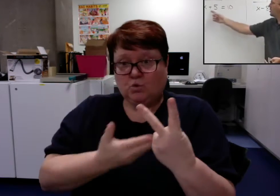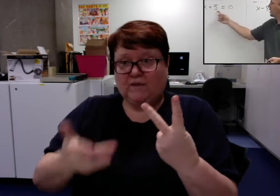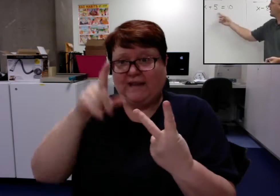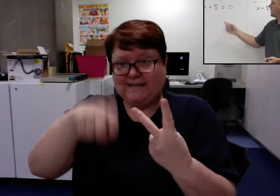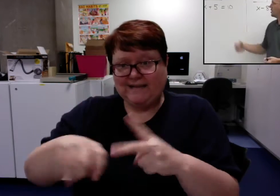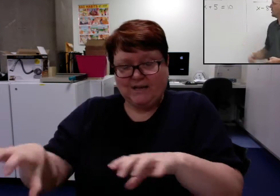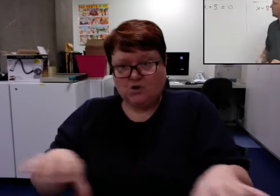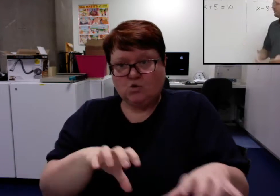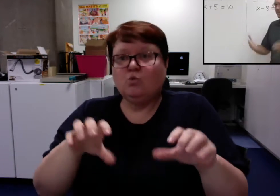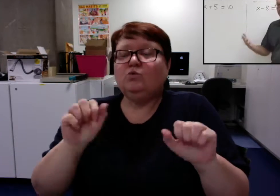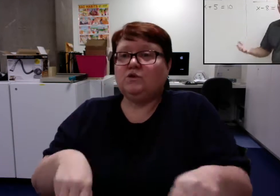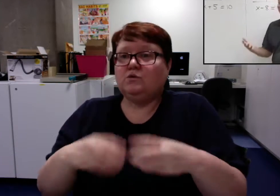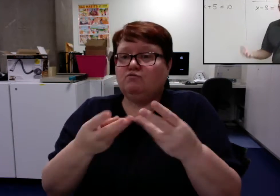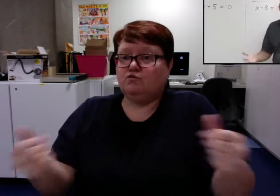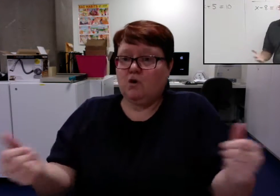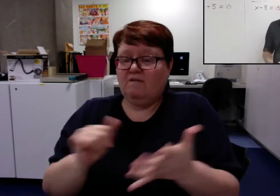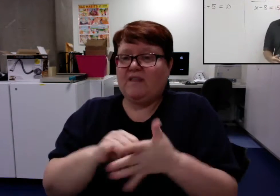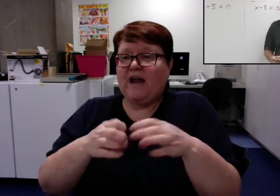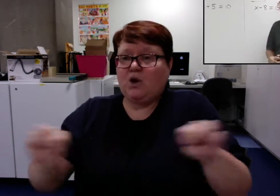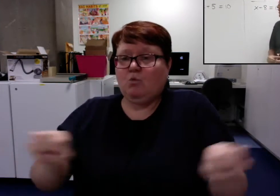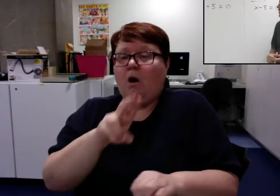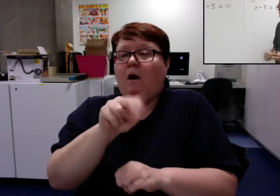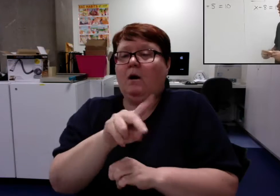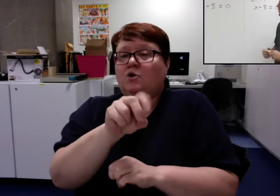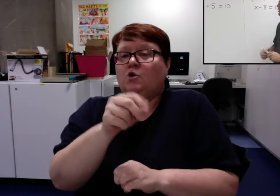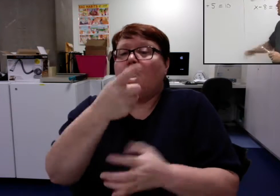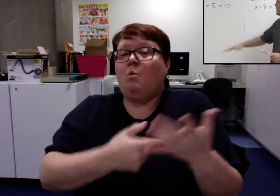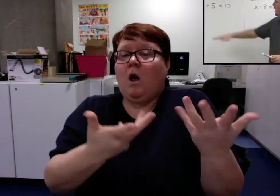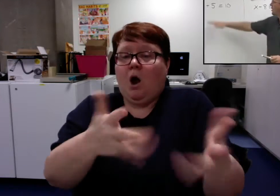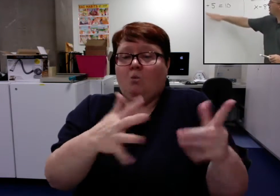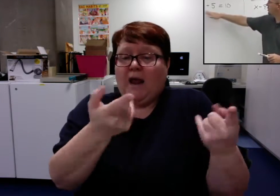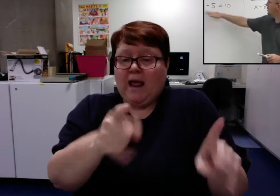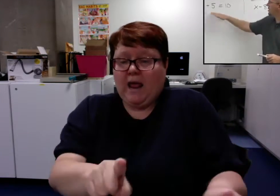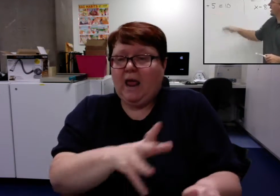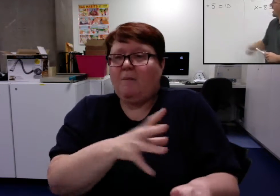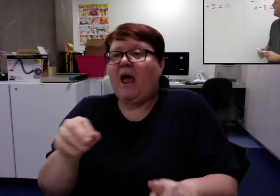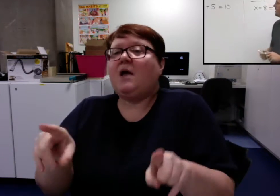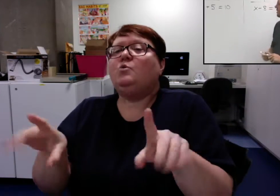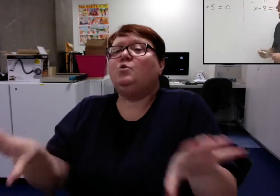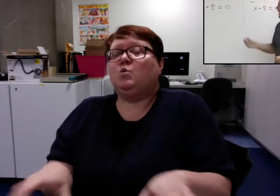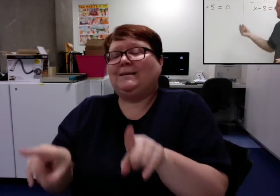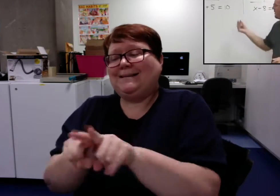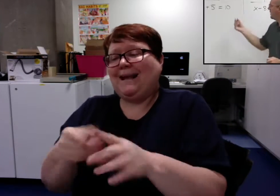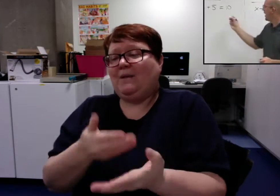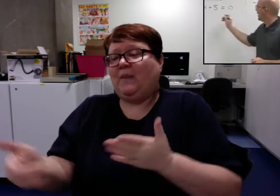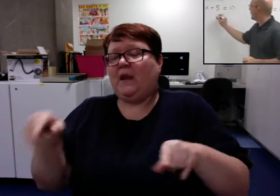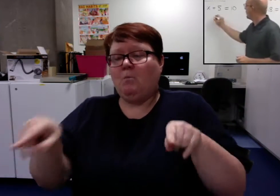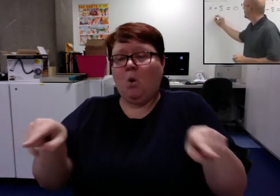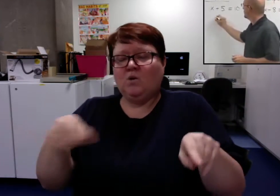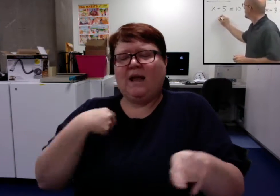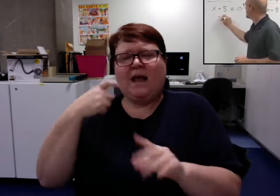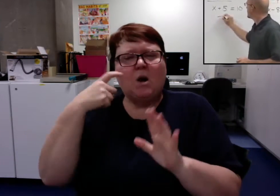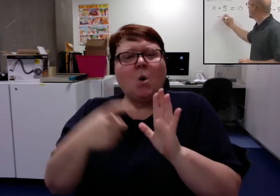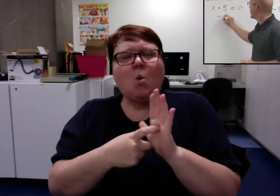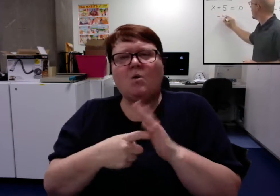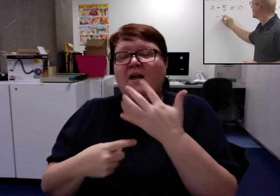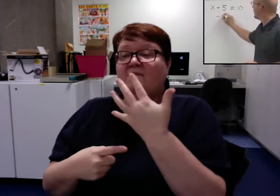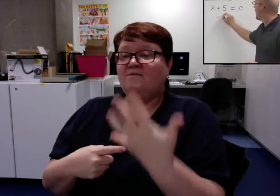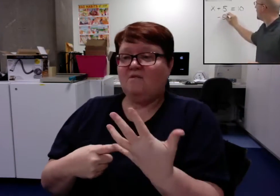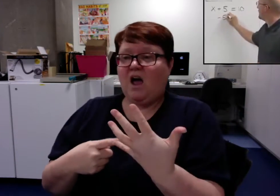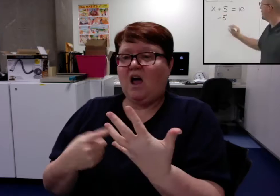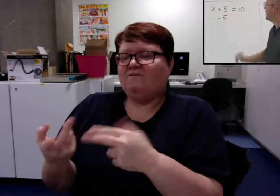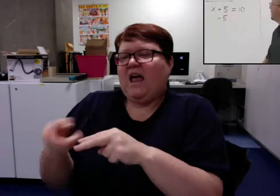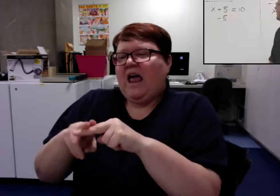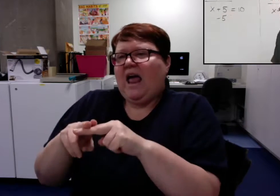And undoing addition is subtraction. So to undo this adding of 5, I will